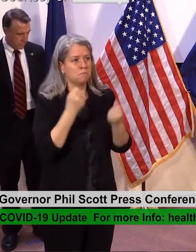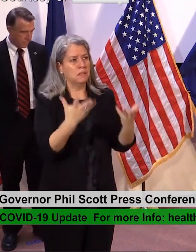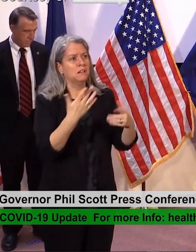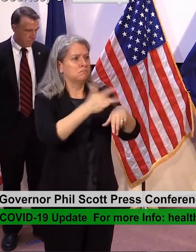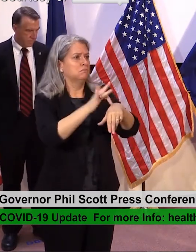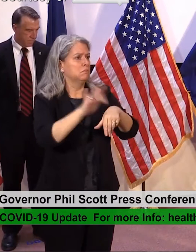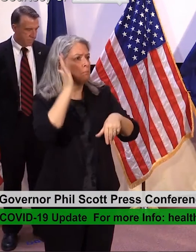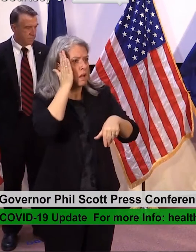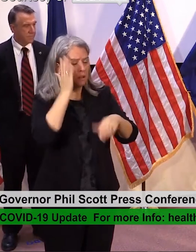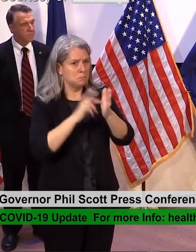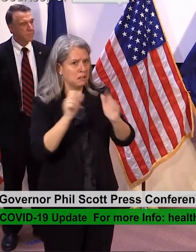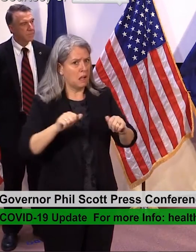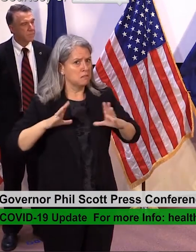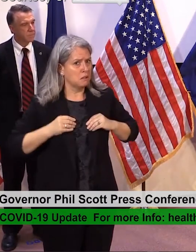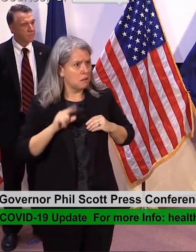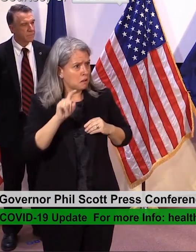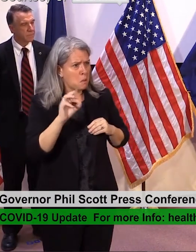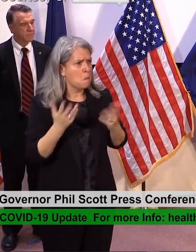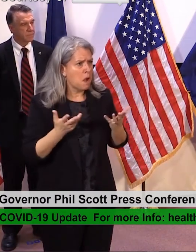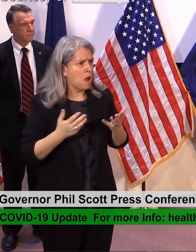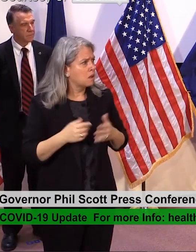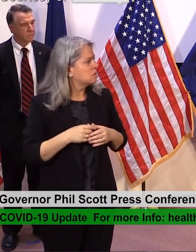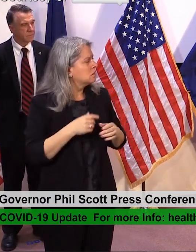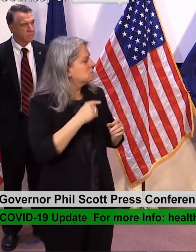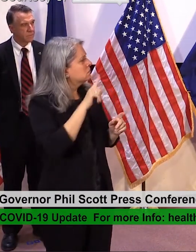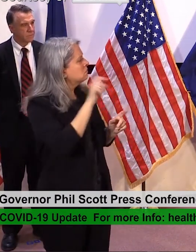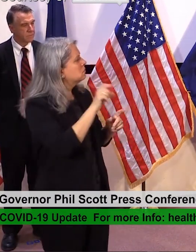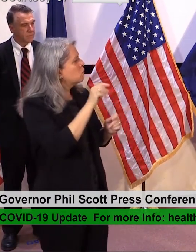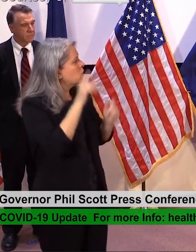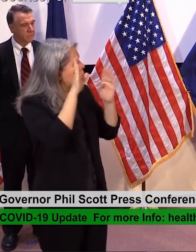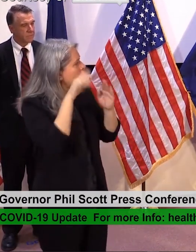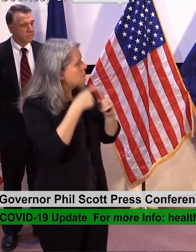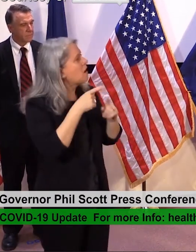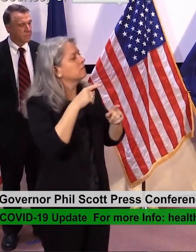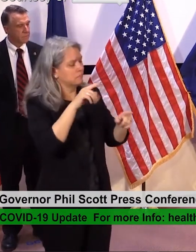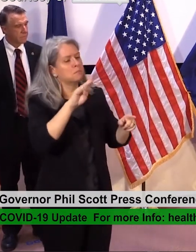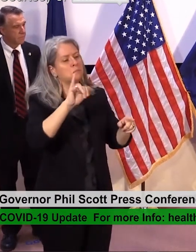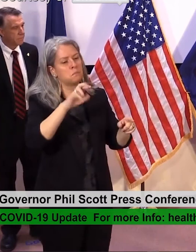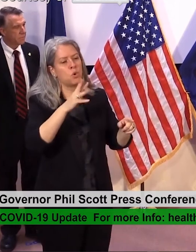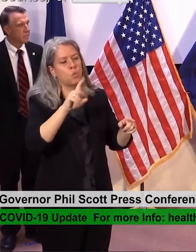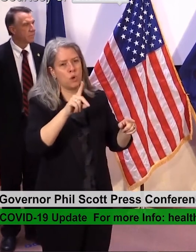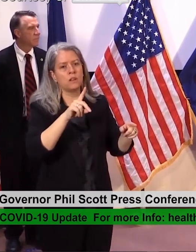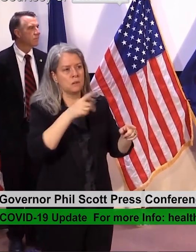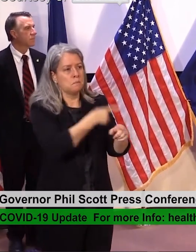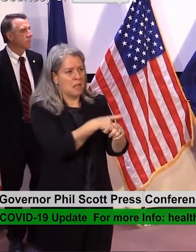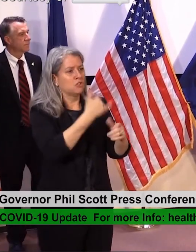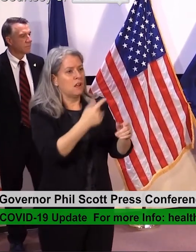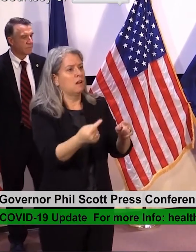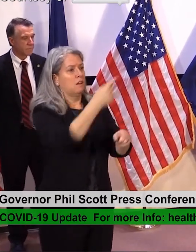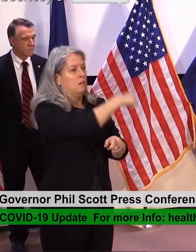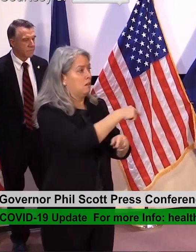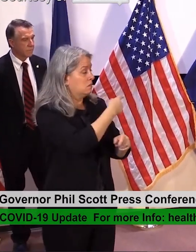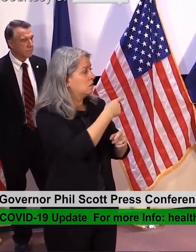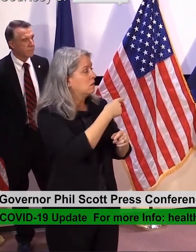of capacity. So you're worried about ill Birchwood residents taking up hospital beds? I'm wondering, is that a